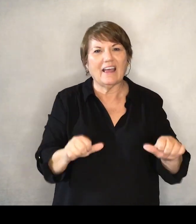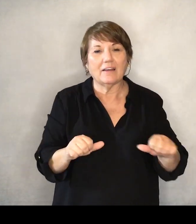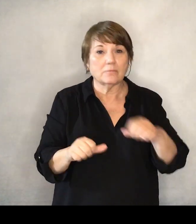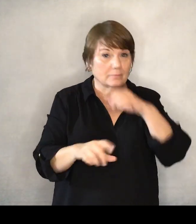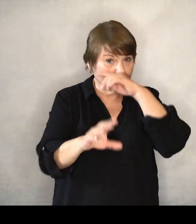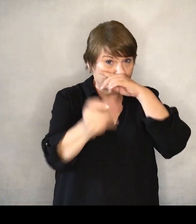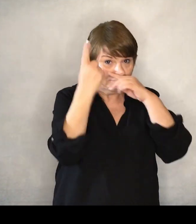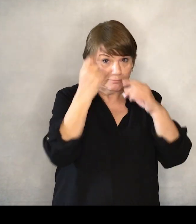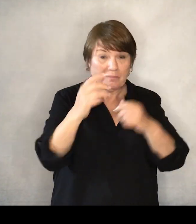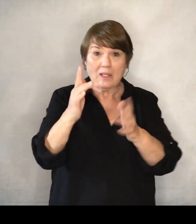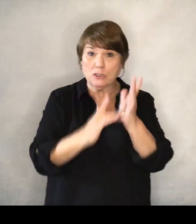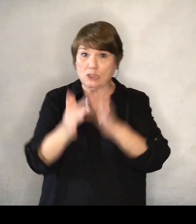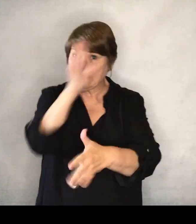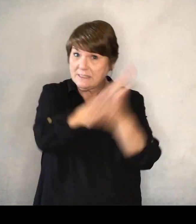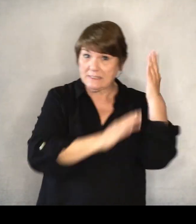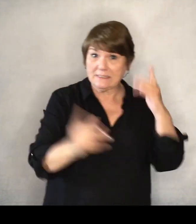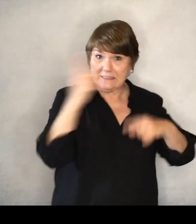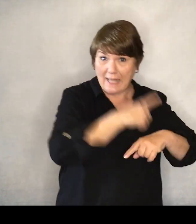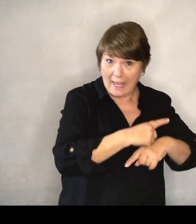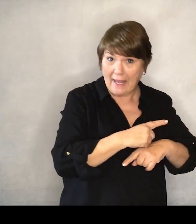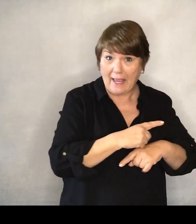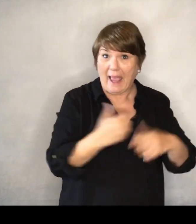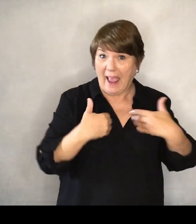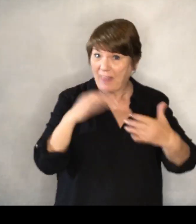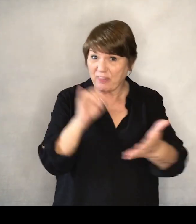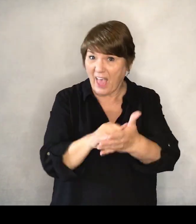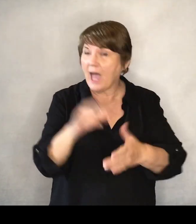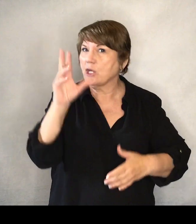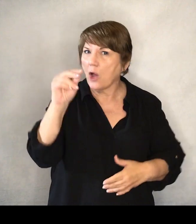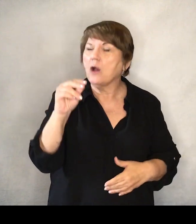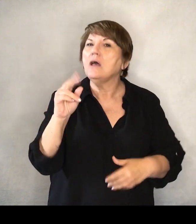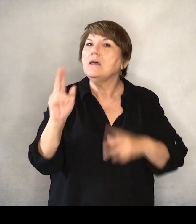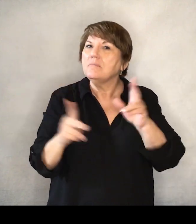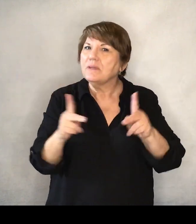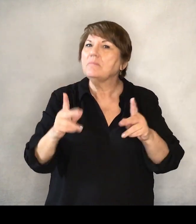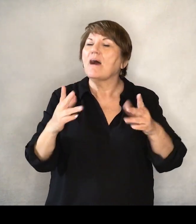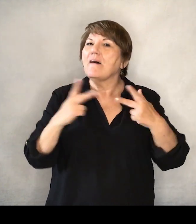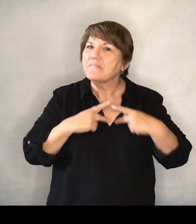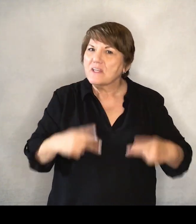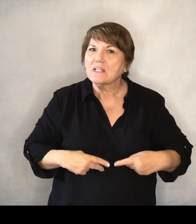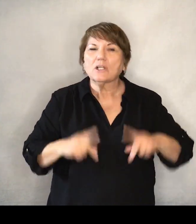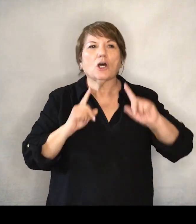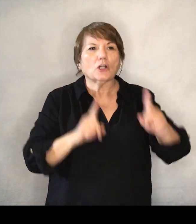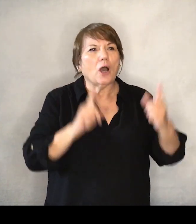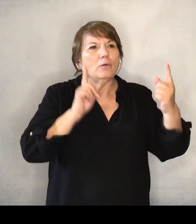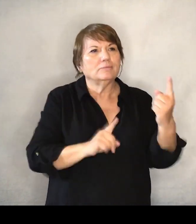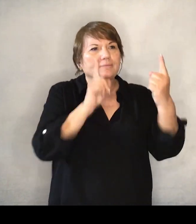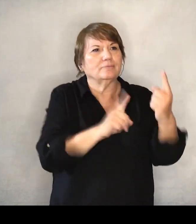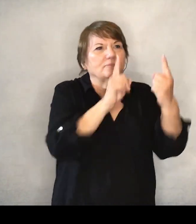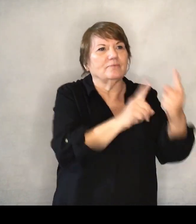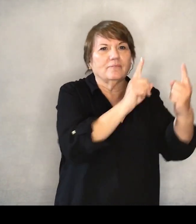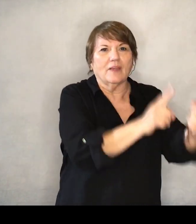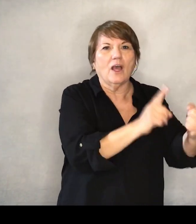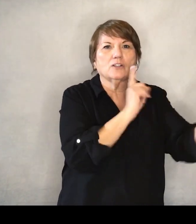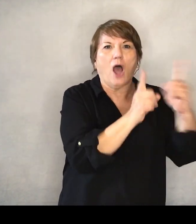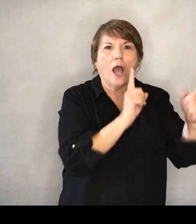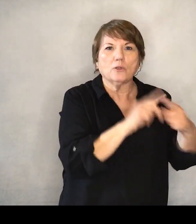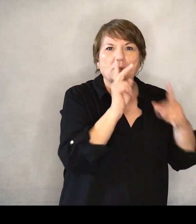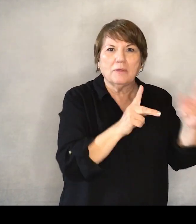the days of Jesus, was it? People had to physically go and talk to other people. Imagine